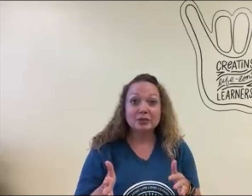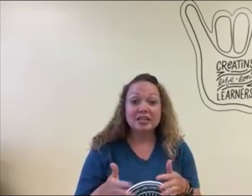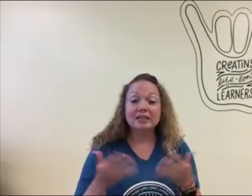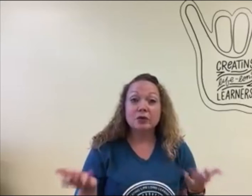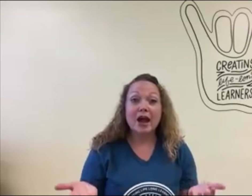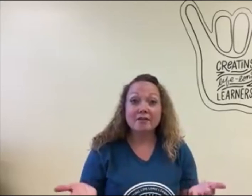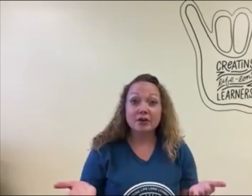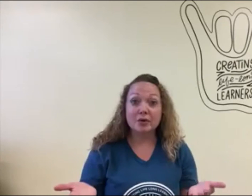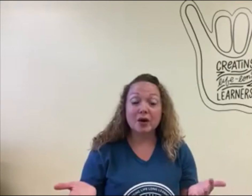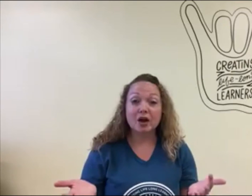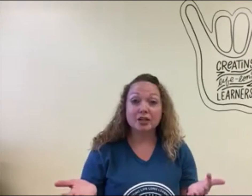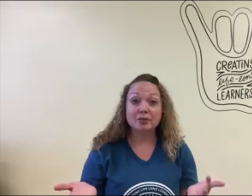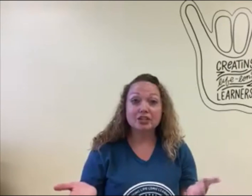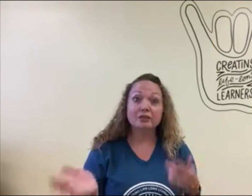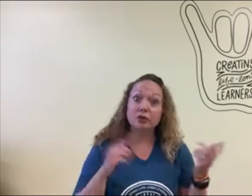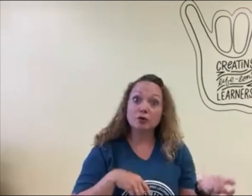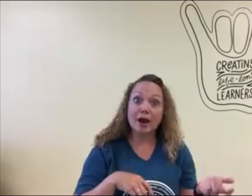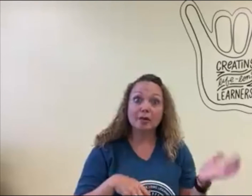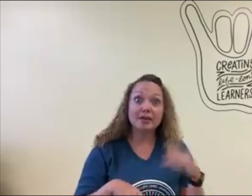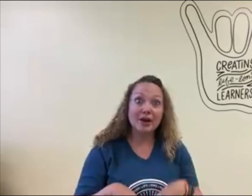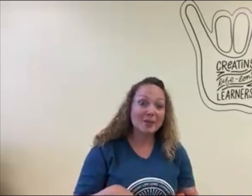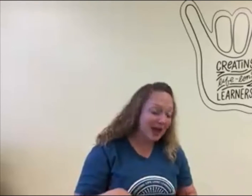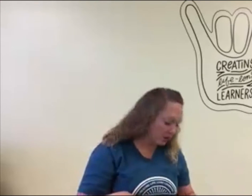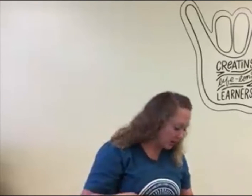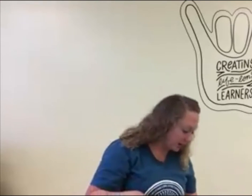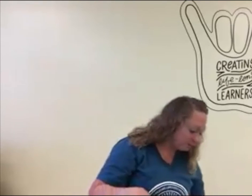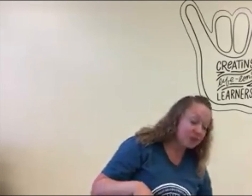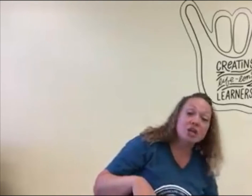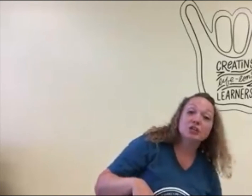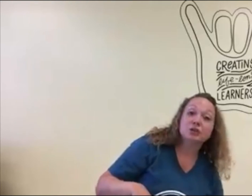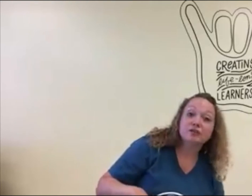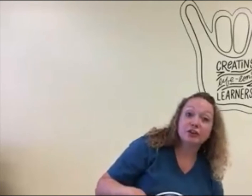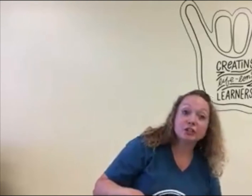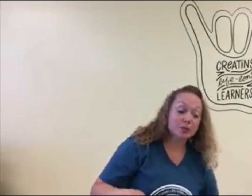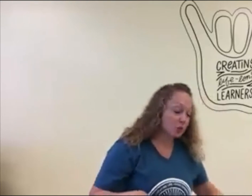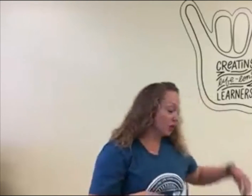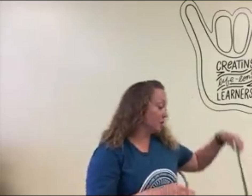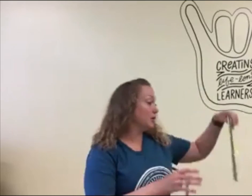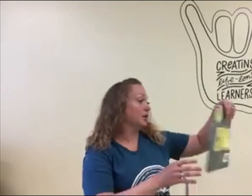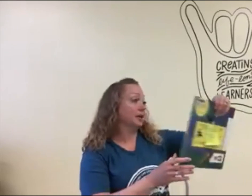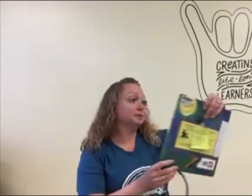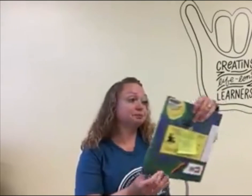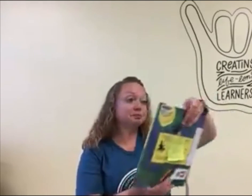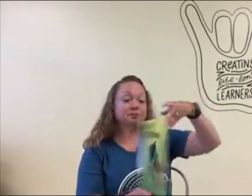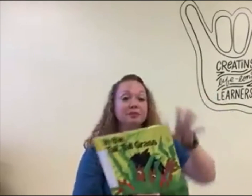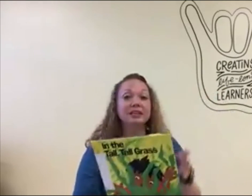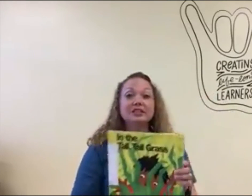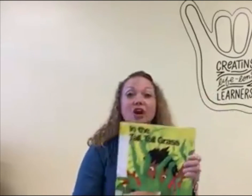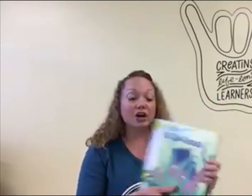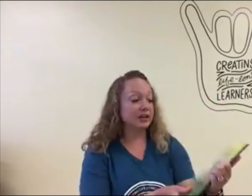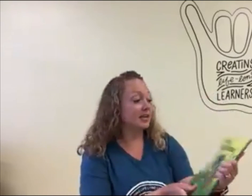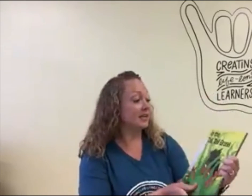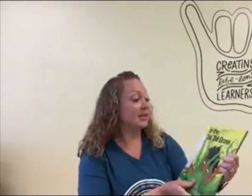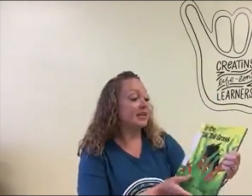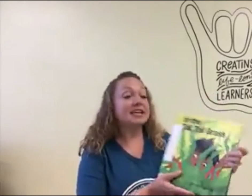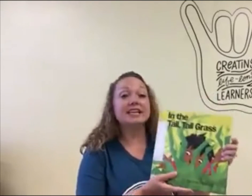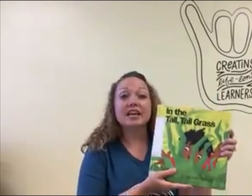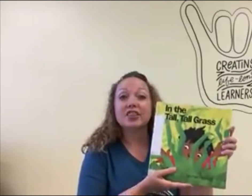gonna read, and if you have them on your bookshelf, go grab them and come back, okay? So the first book we're gonna be reading is called In